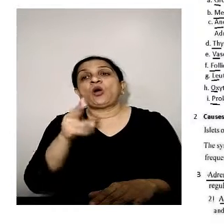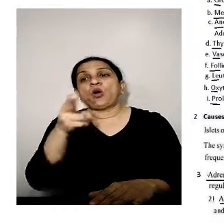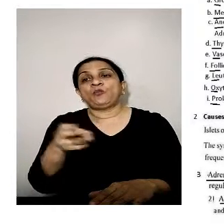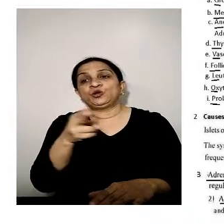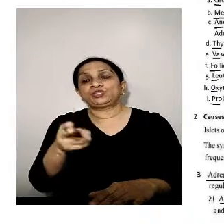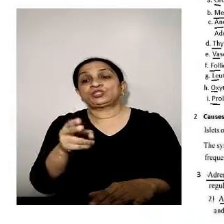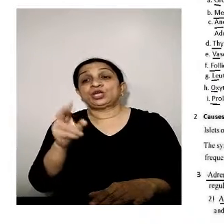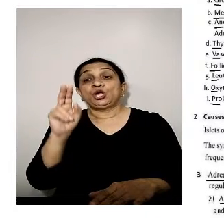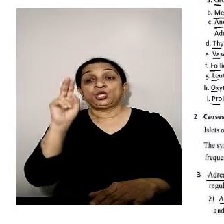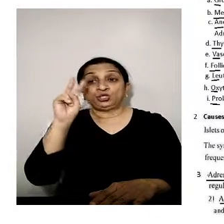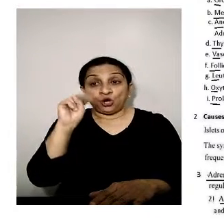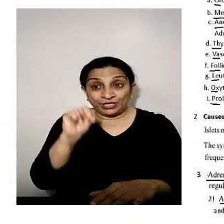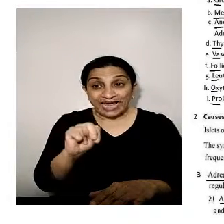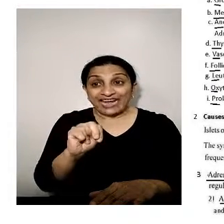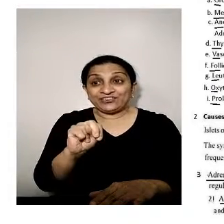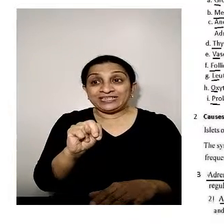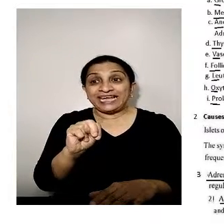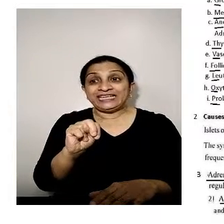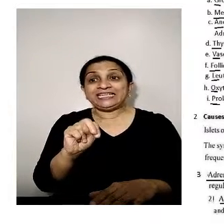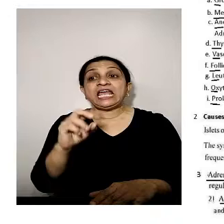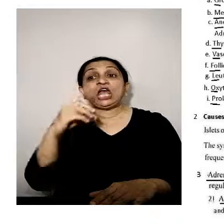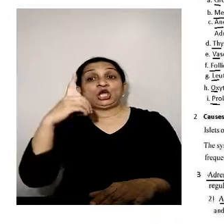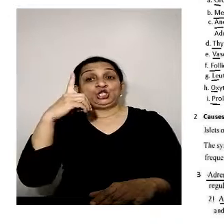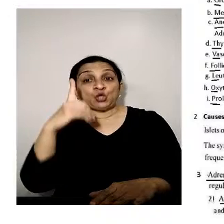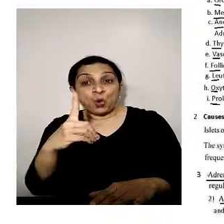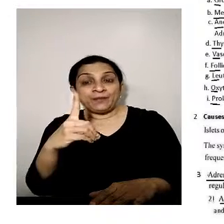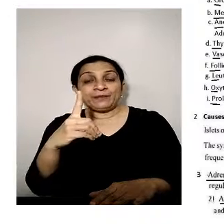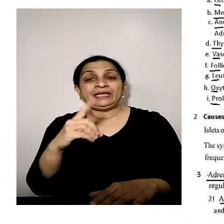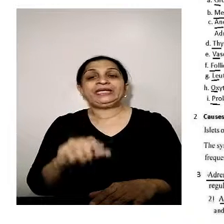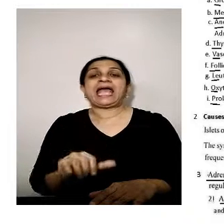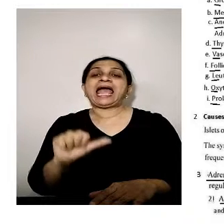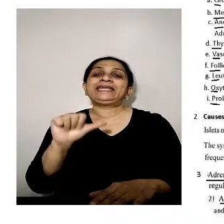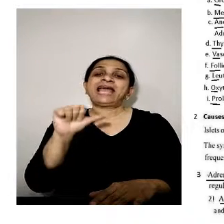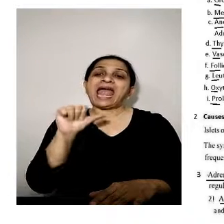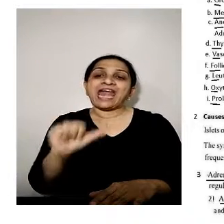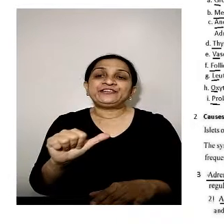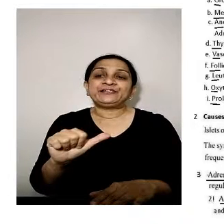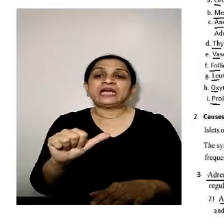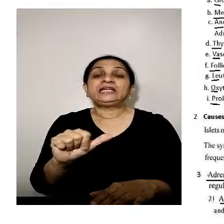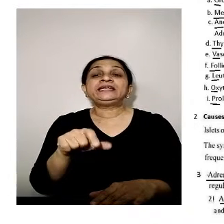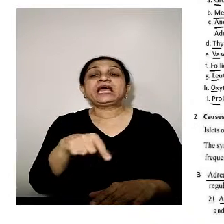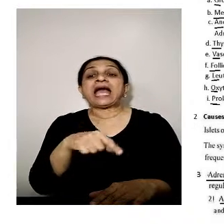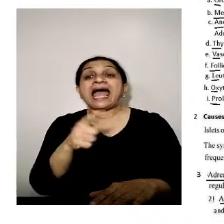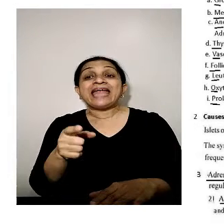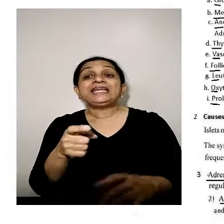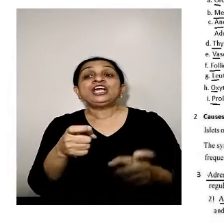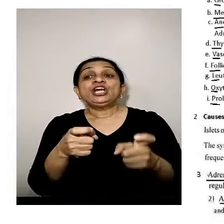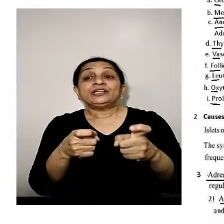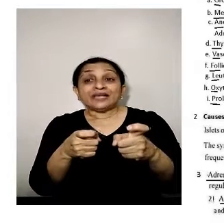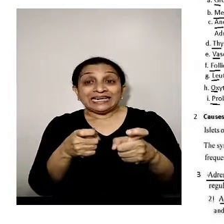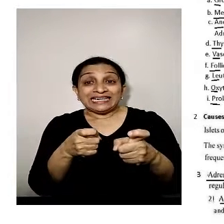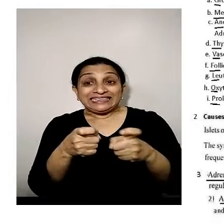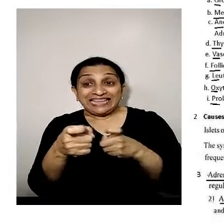three hormones: non-adrenaline, dopamine and adrenaline,